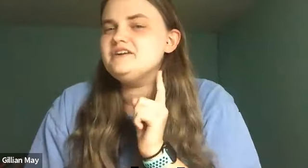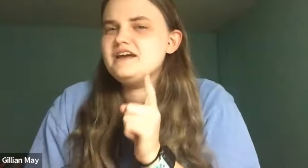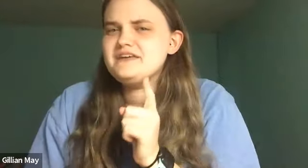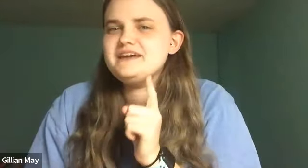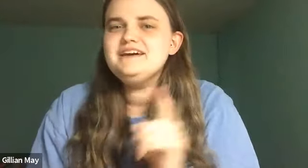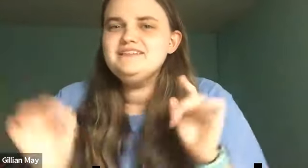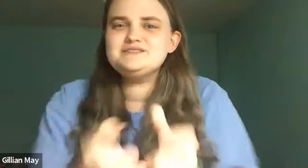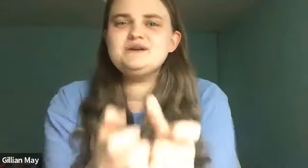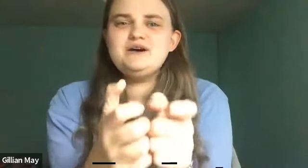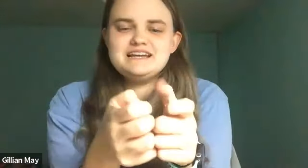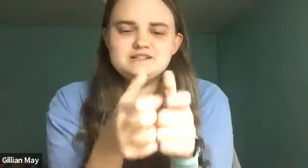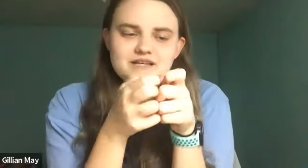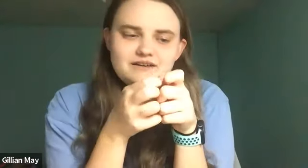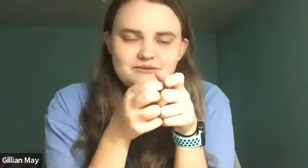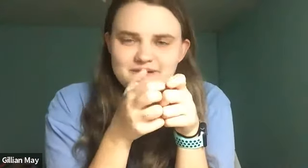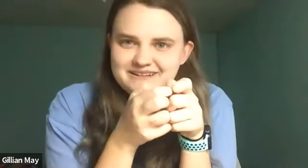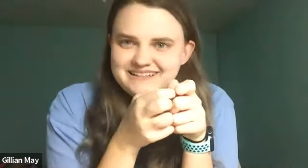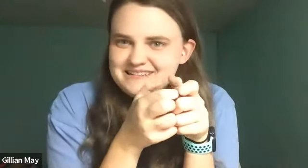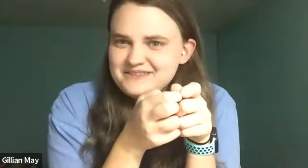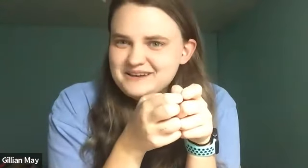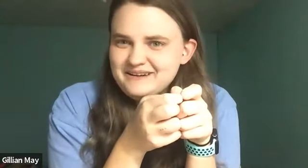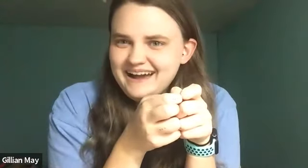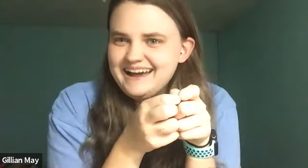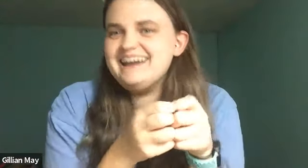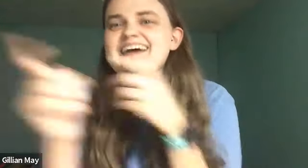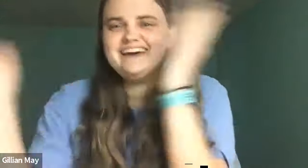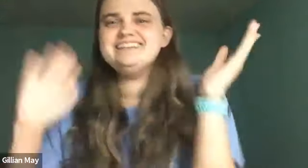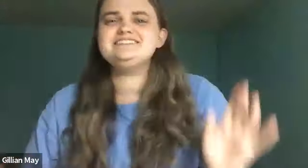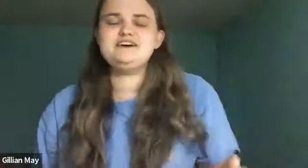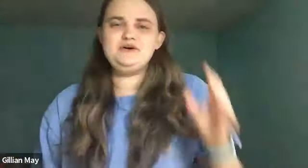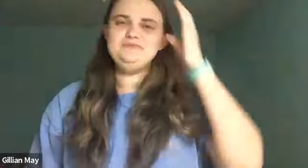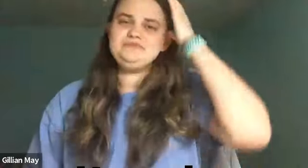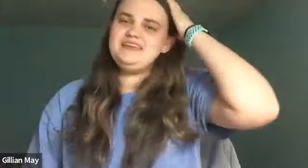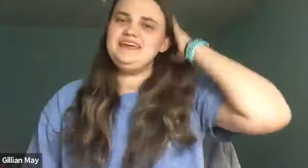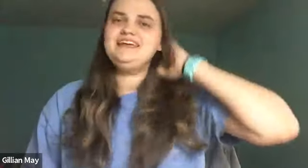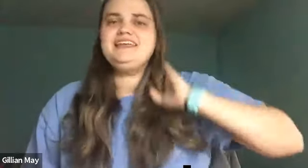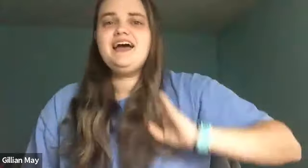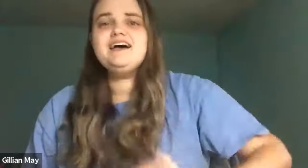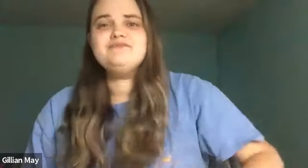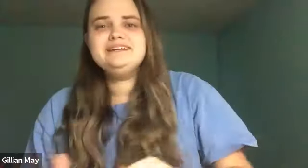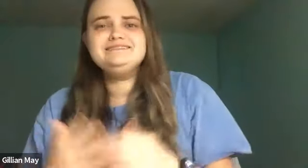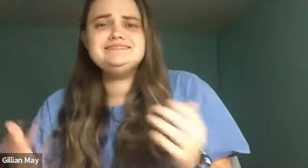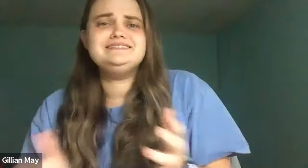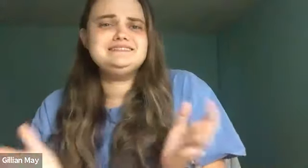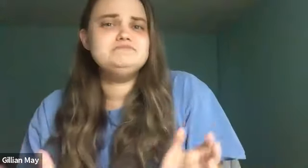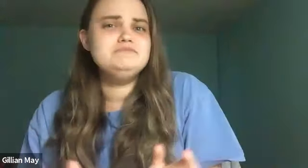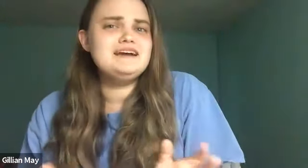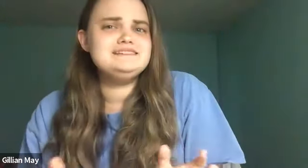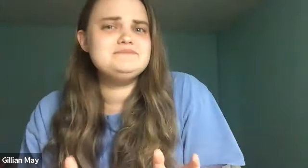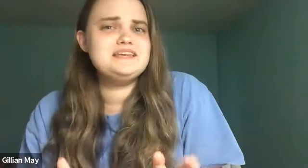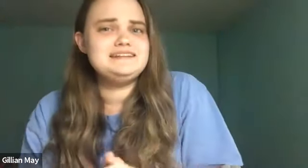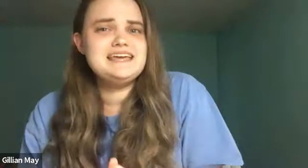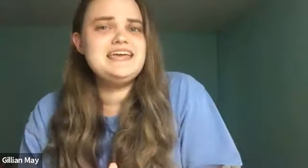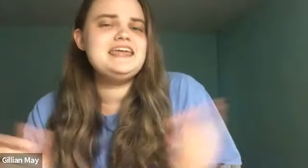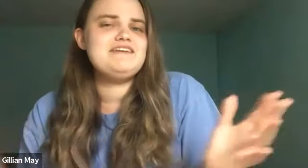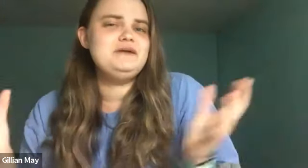internet thing. That's when I'll text, I'm like, are we good? Is everything okay? And that's so, yeah, if we, 9 times out of 10, if we